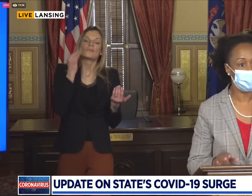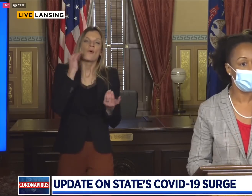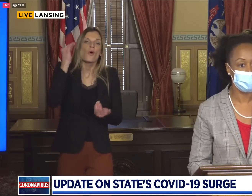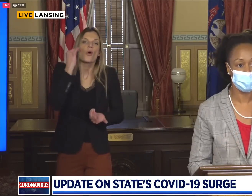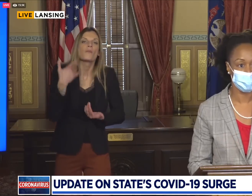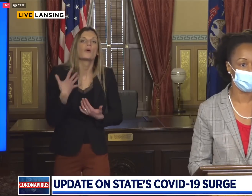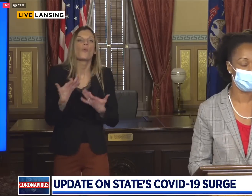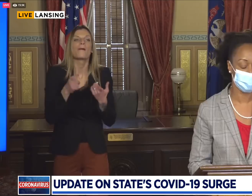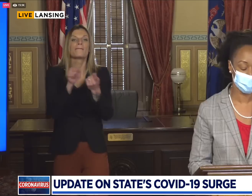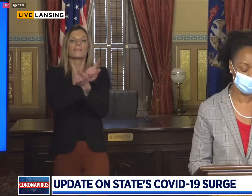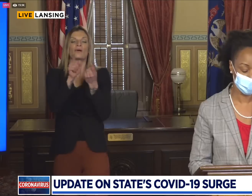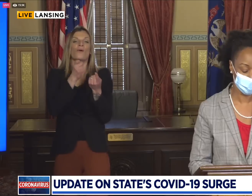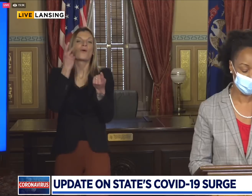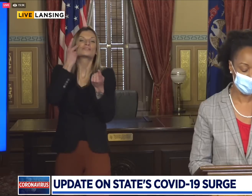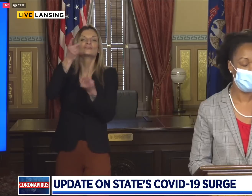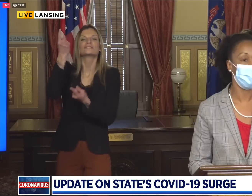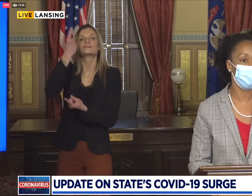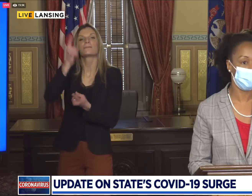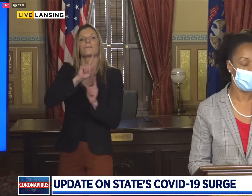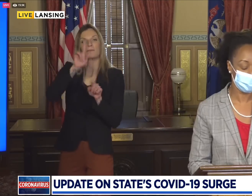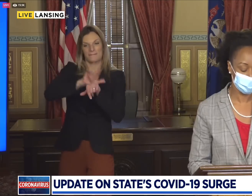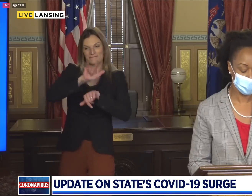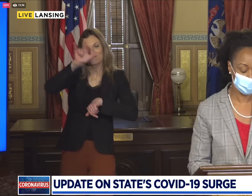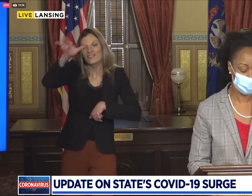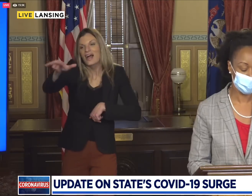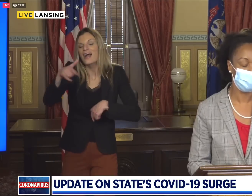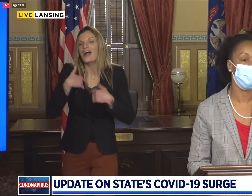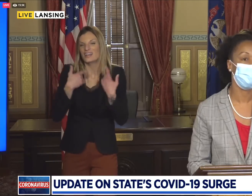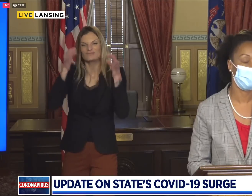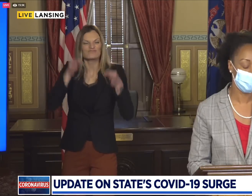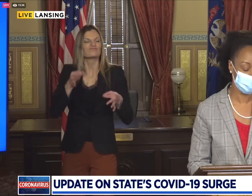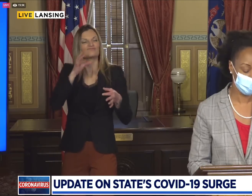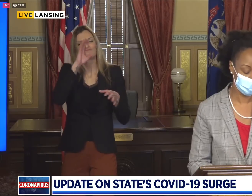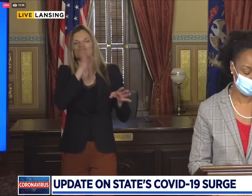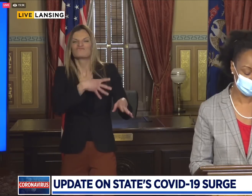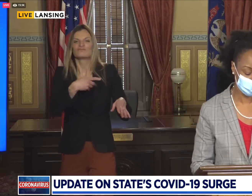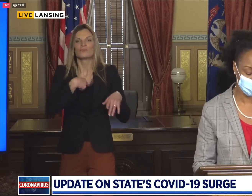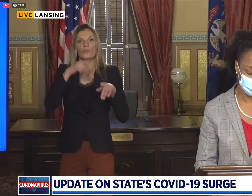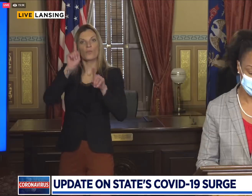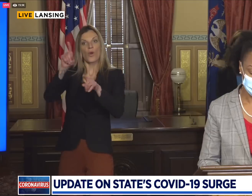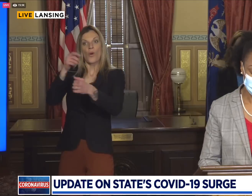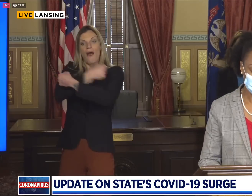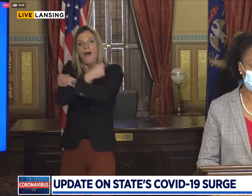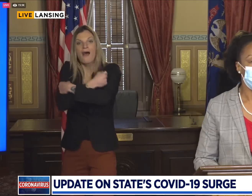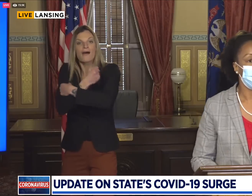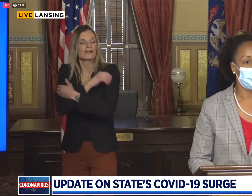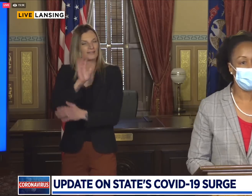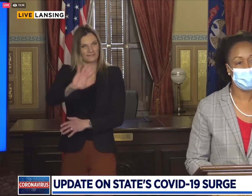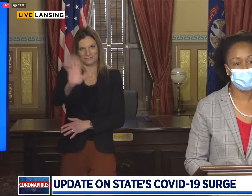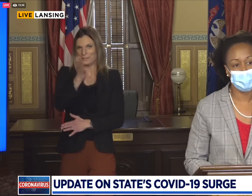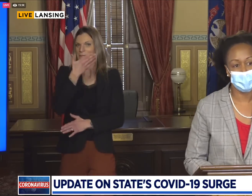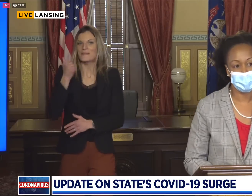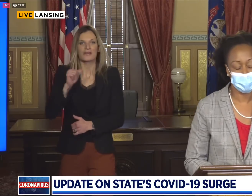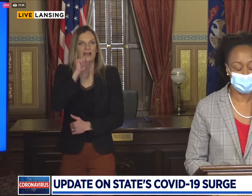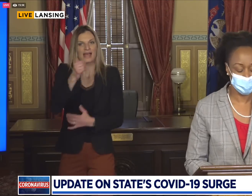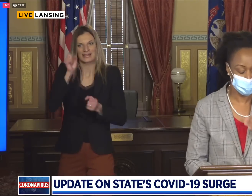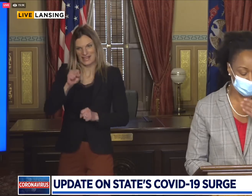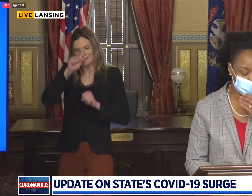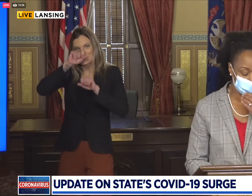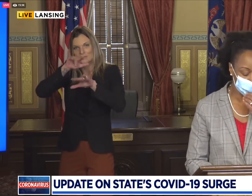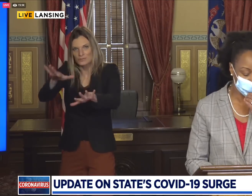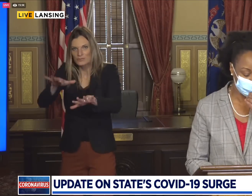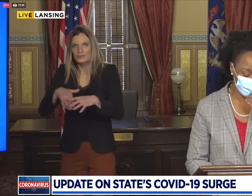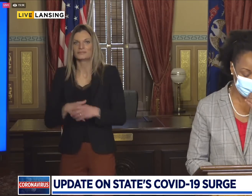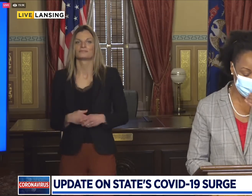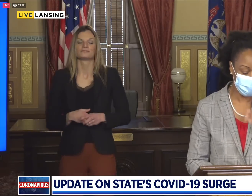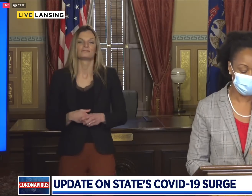to hug your extended family, but you could have the virus and you could spread it to them. I also want to talk about testing and